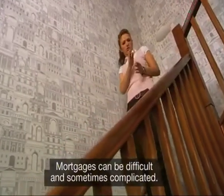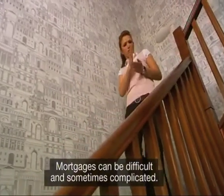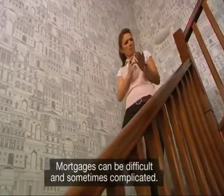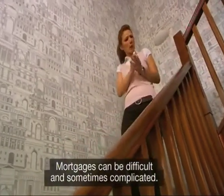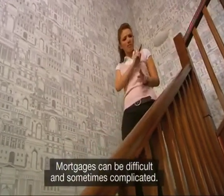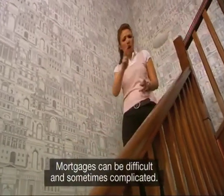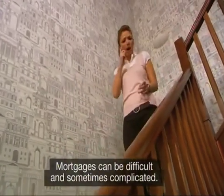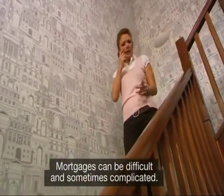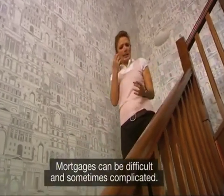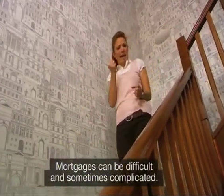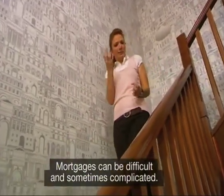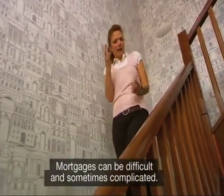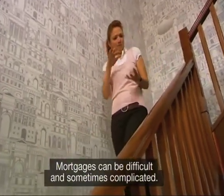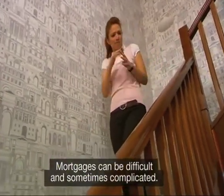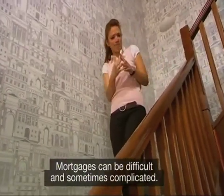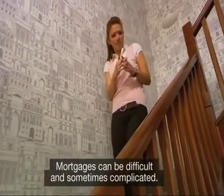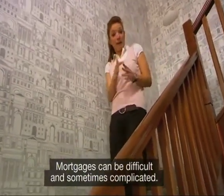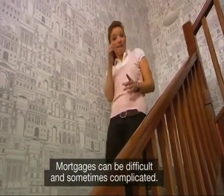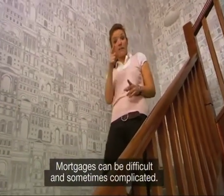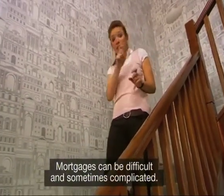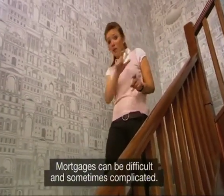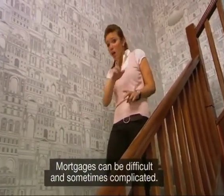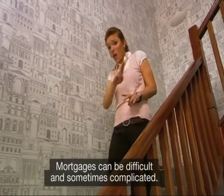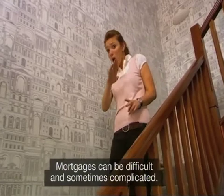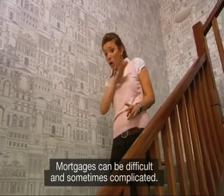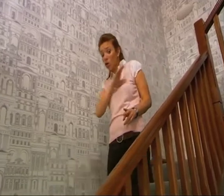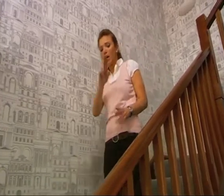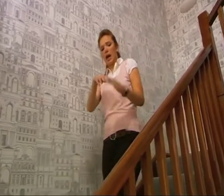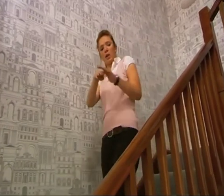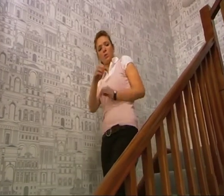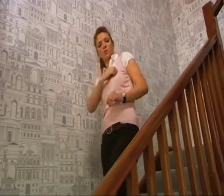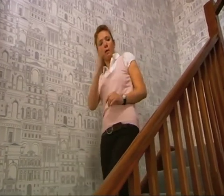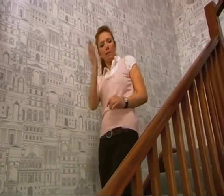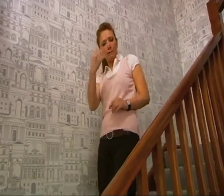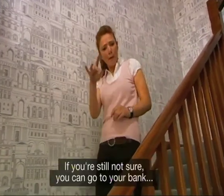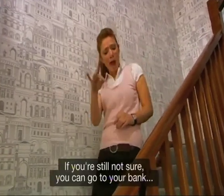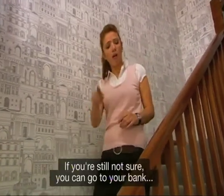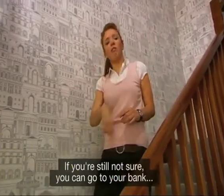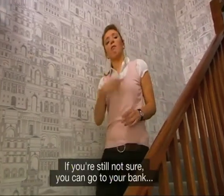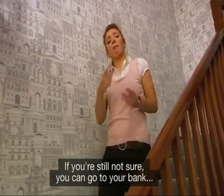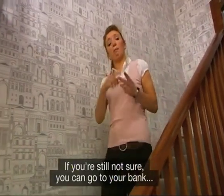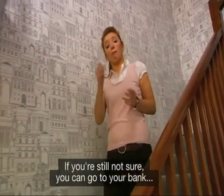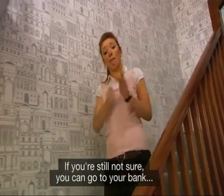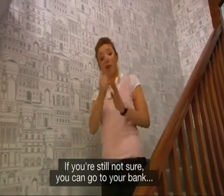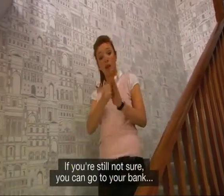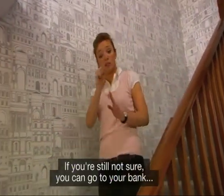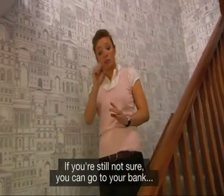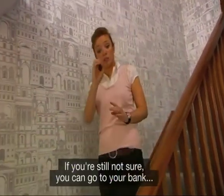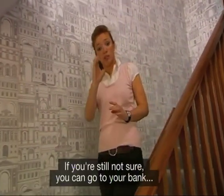Mortgages can be difficult and sometimes complicated. If you're still not sure, you can go to your